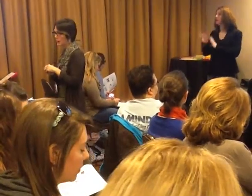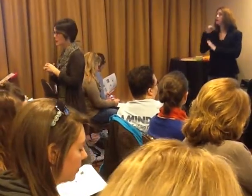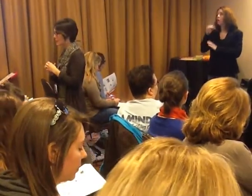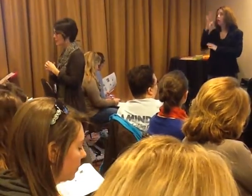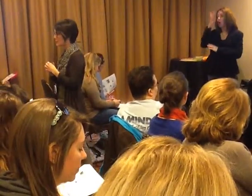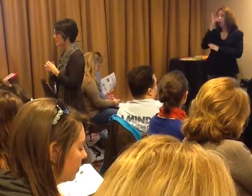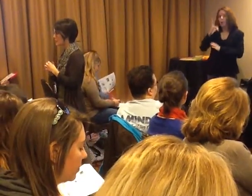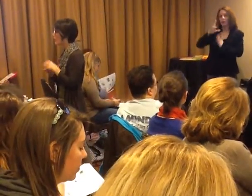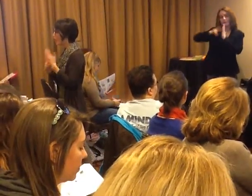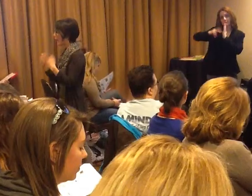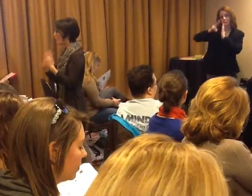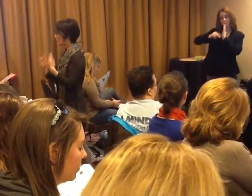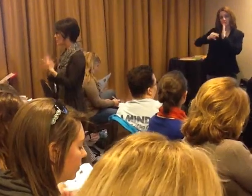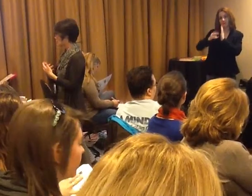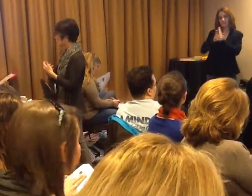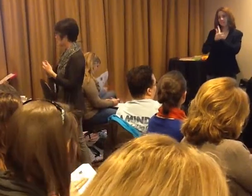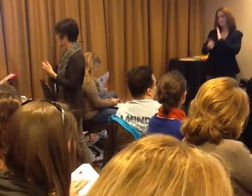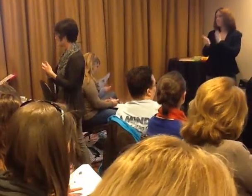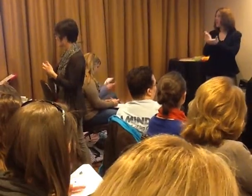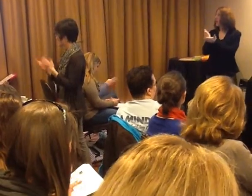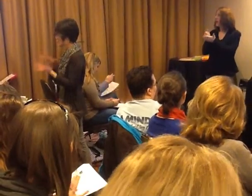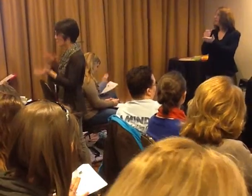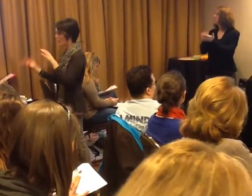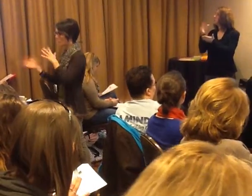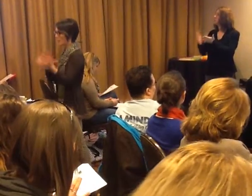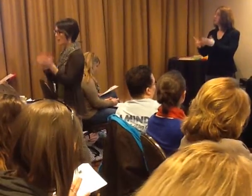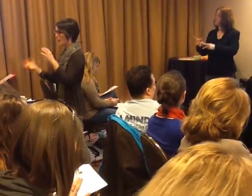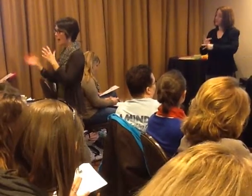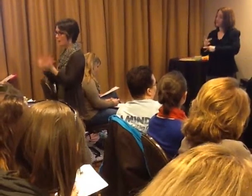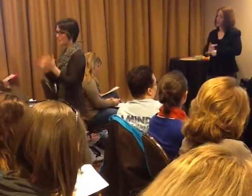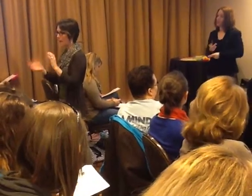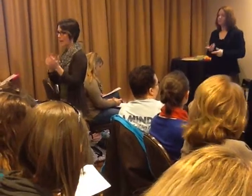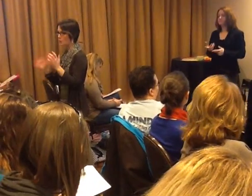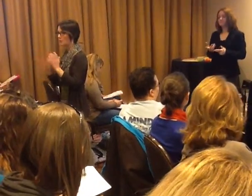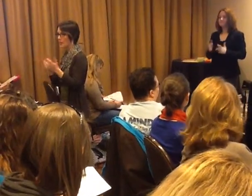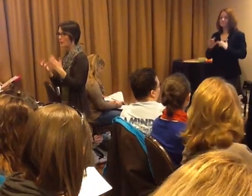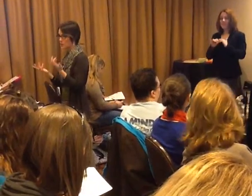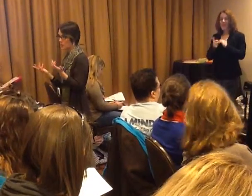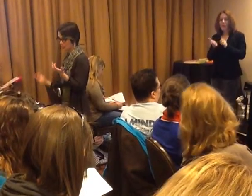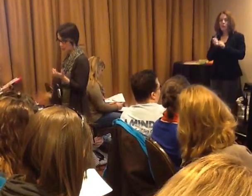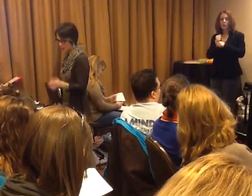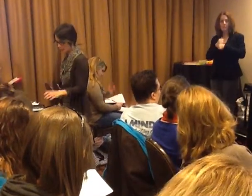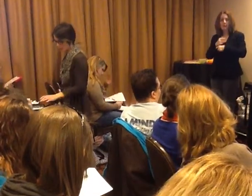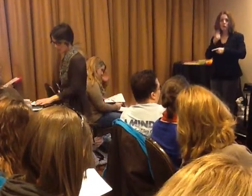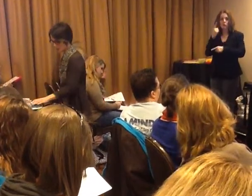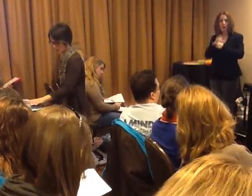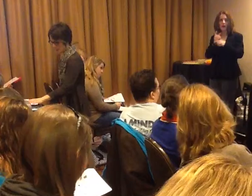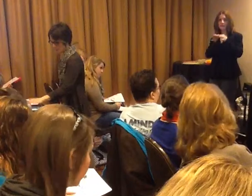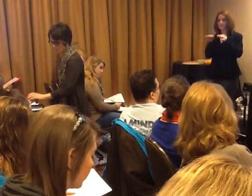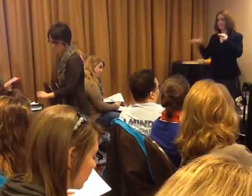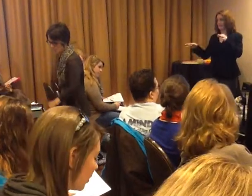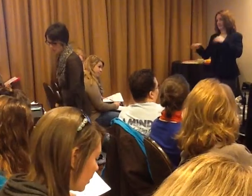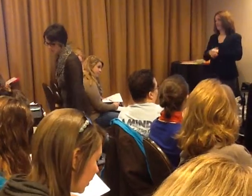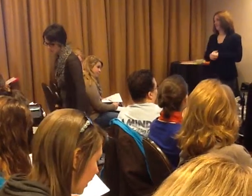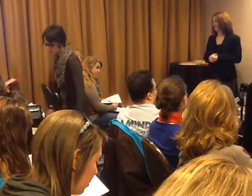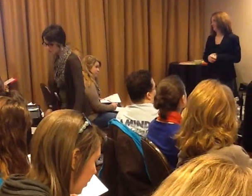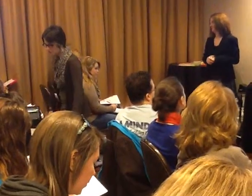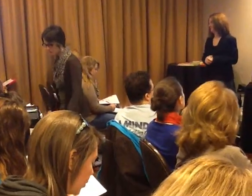early literacy things to help our students be able to figure out how to make those correct sentences.